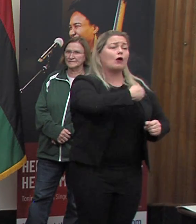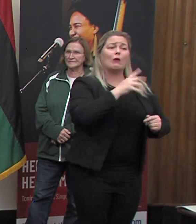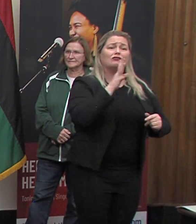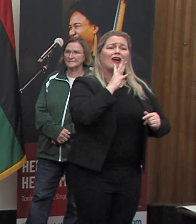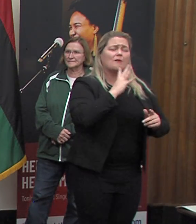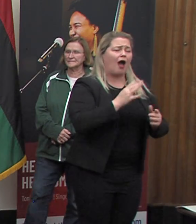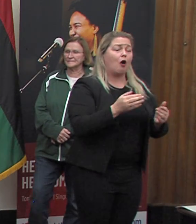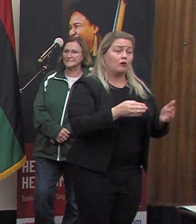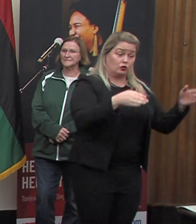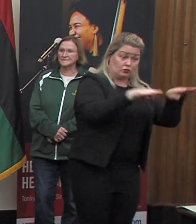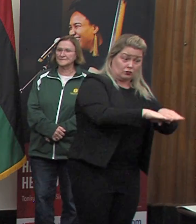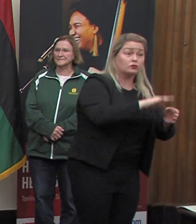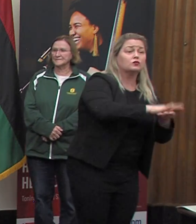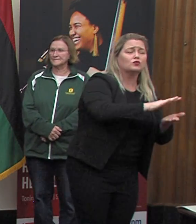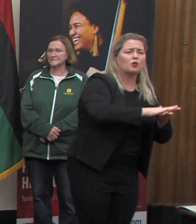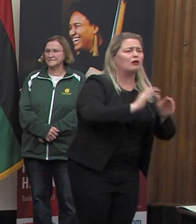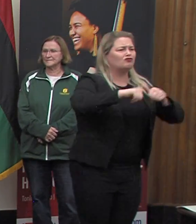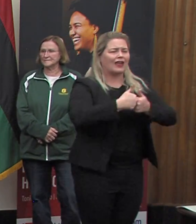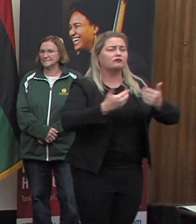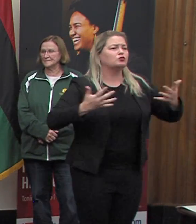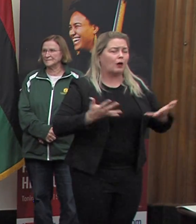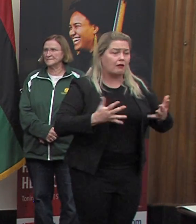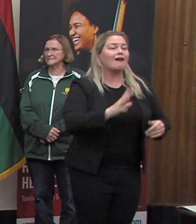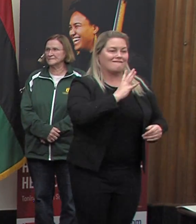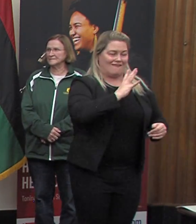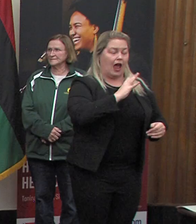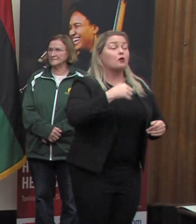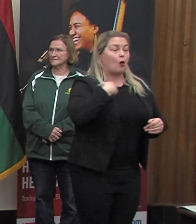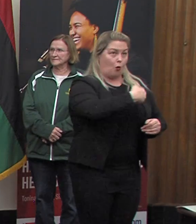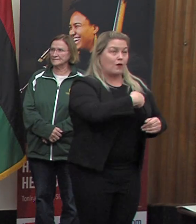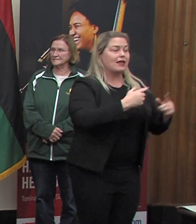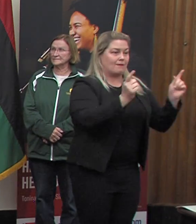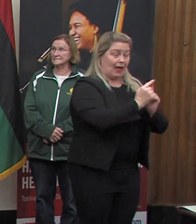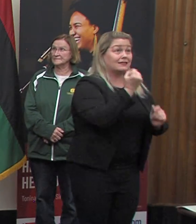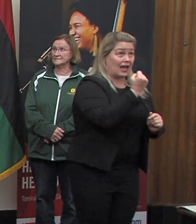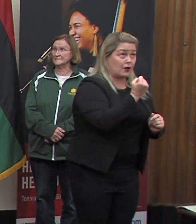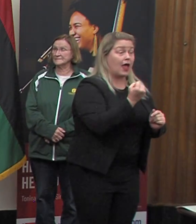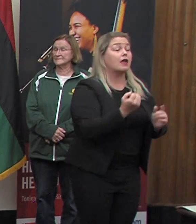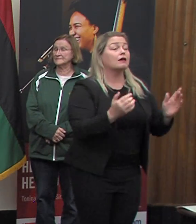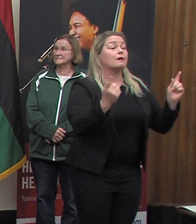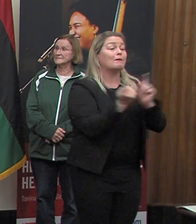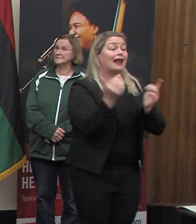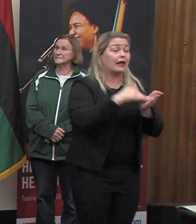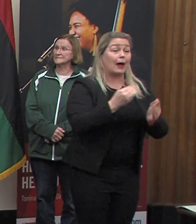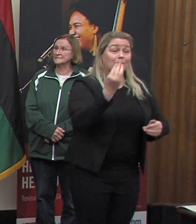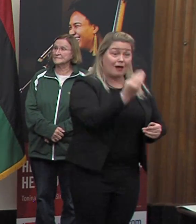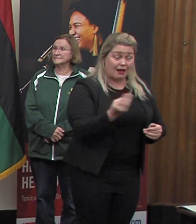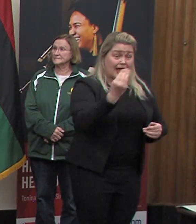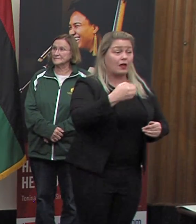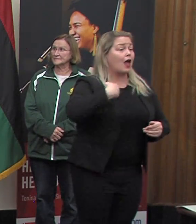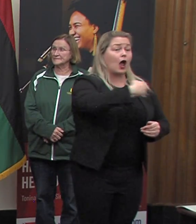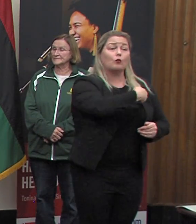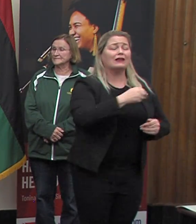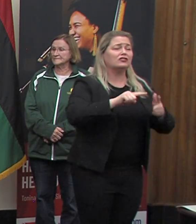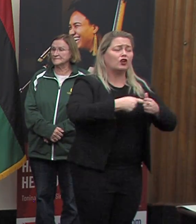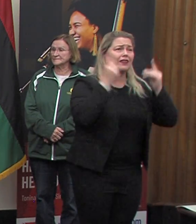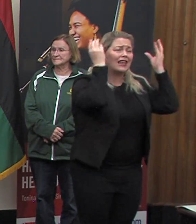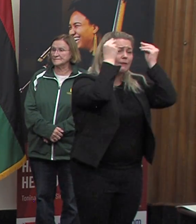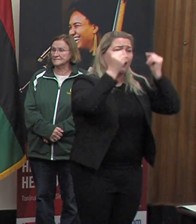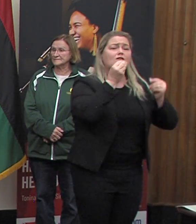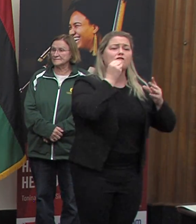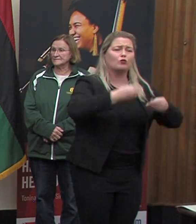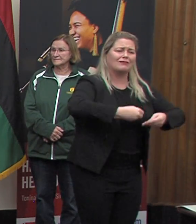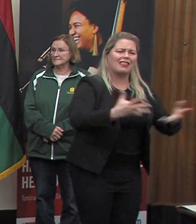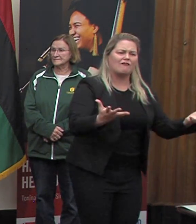by closing the schools. And so we met Saturday, we met again Monday, and we started talking about food delivery and what that meant